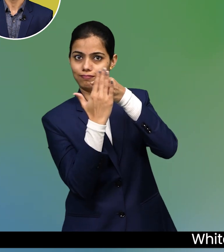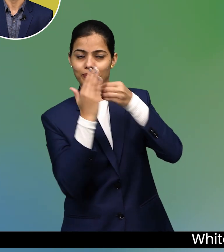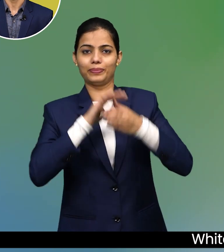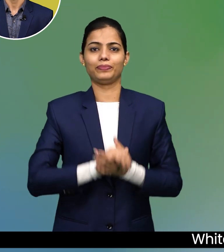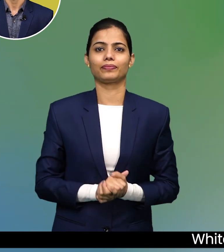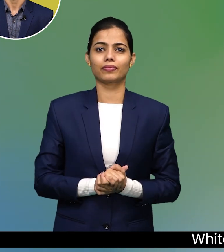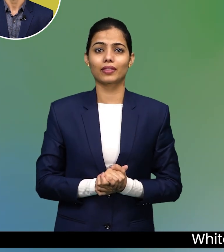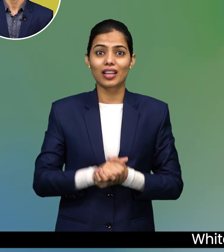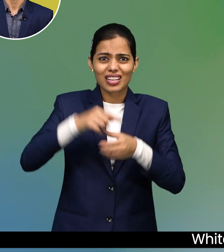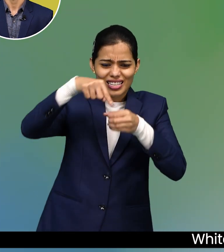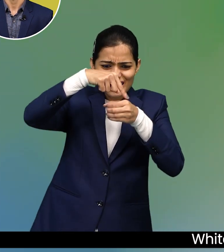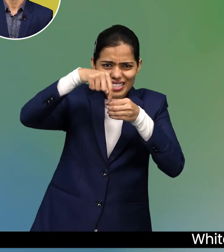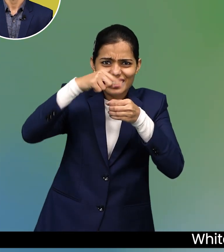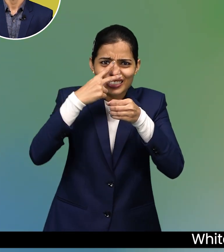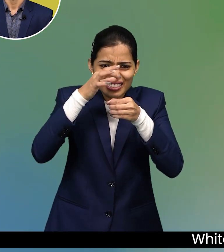white matter,